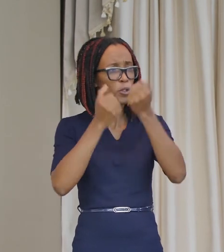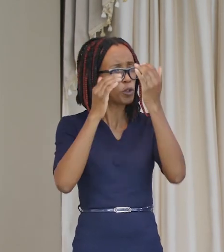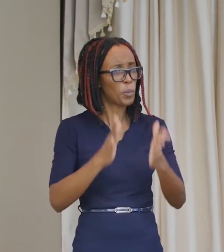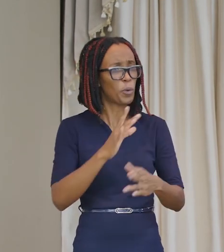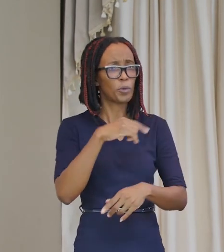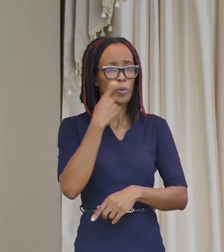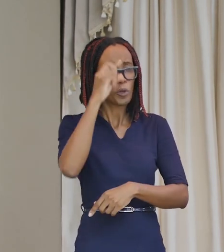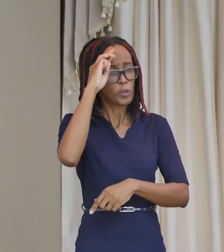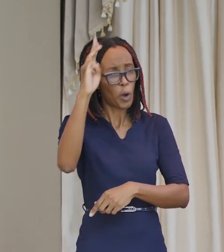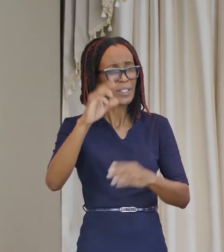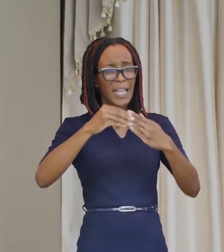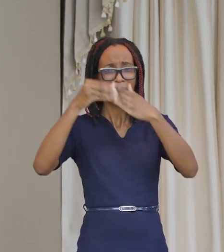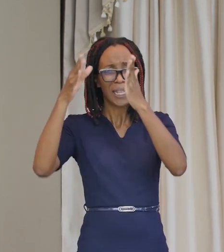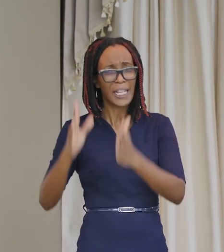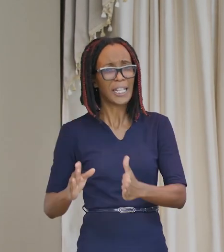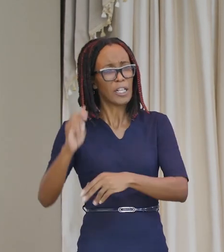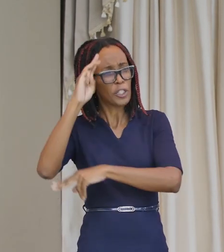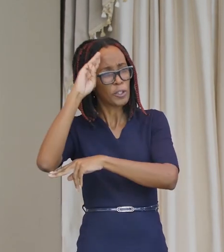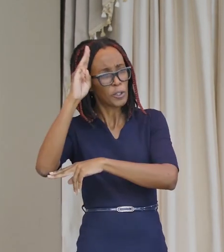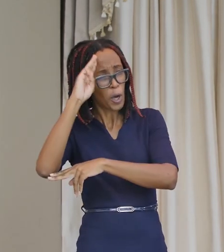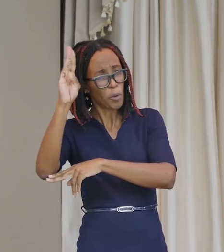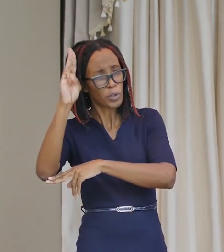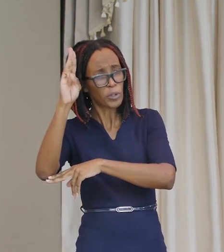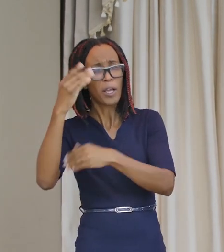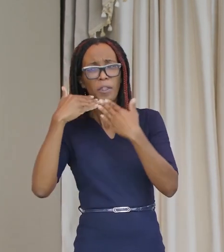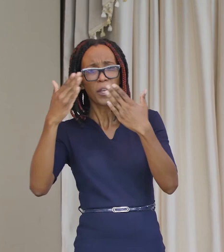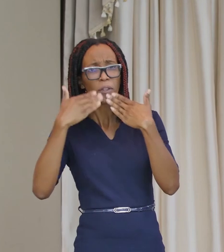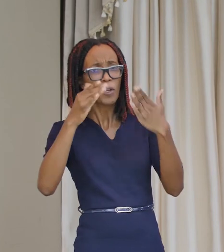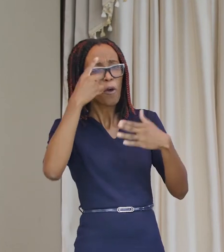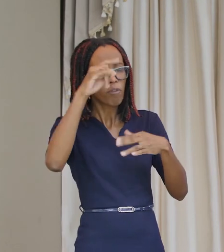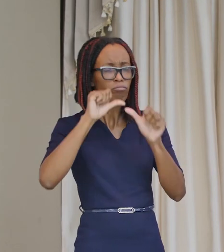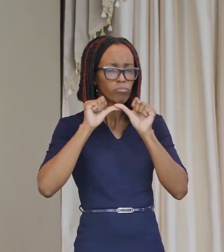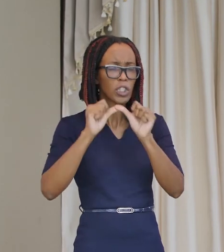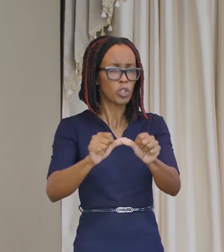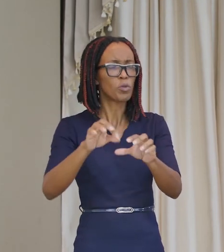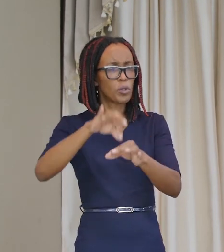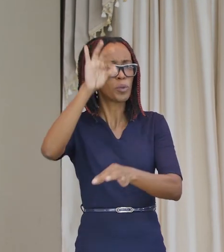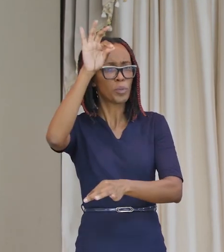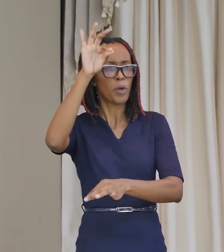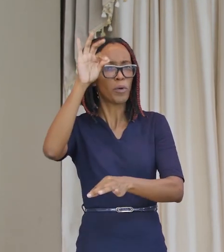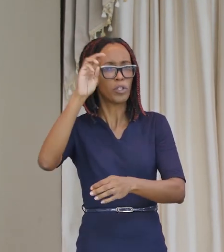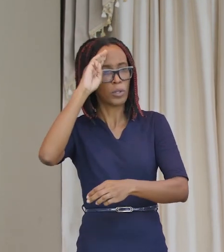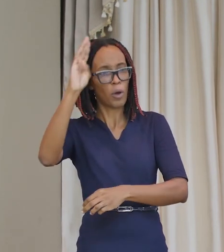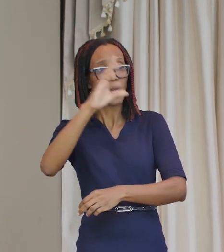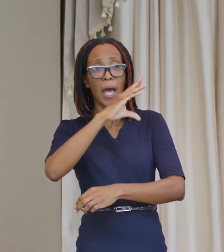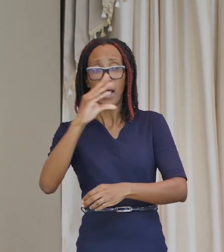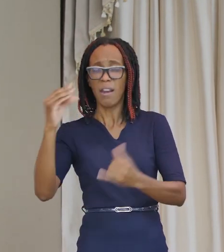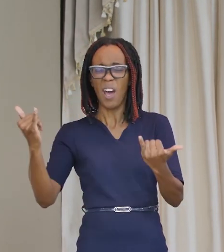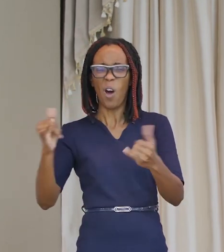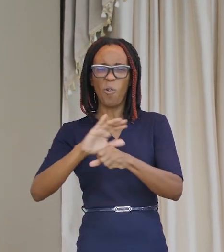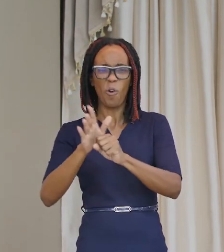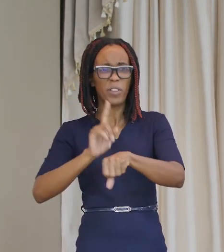scouting, leaders and scouts for maintaining the spirit of scouting during these times, and anyone